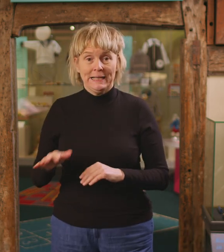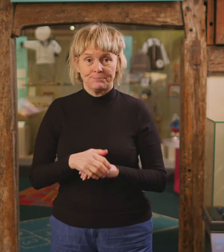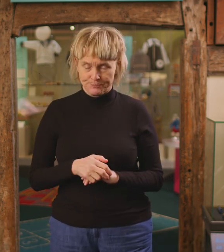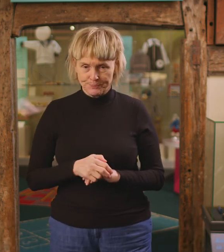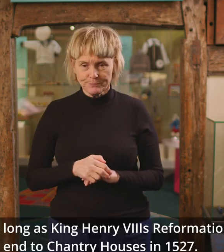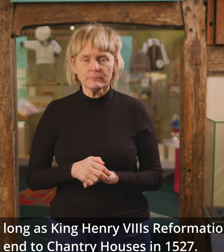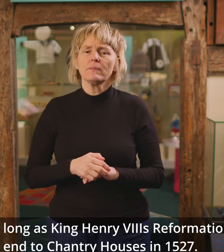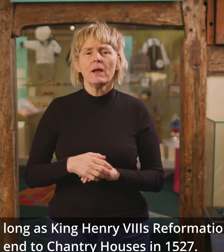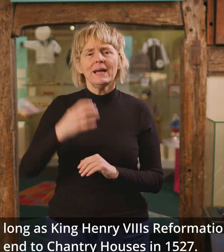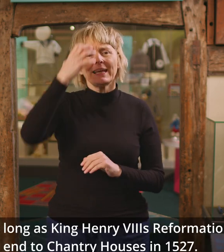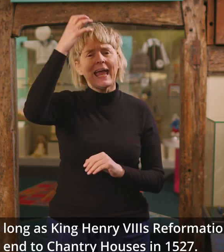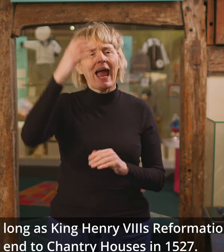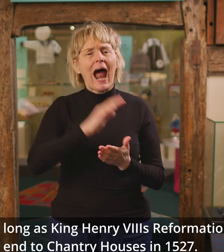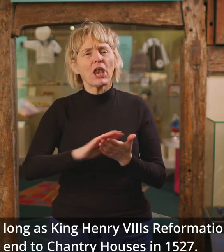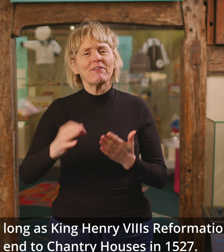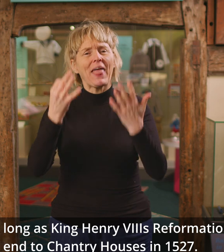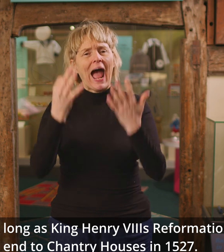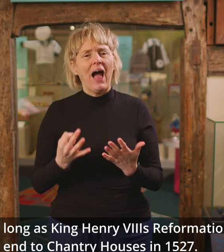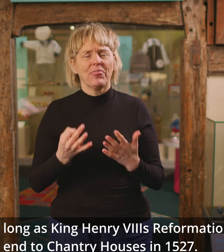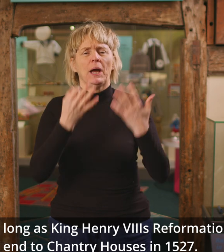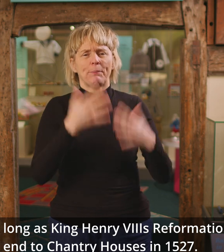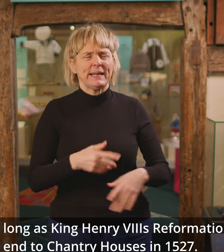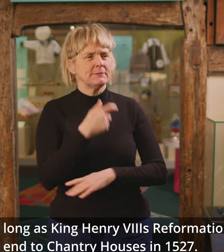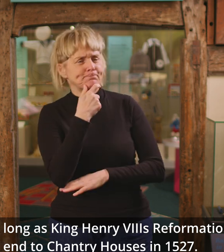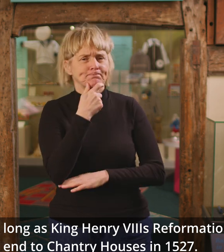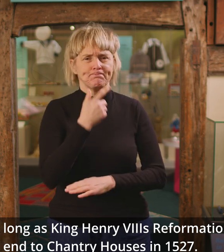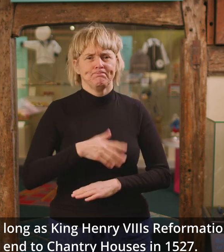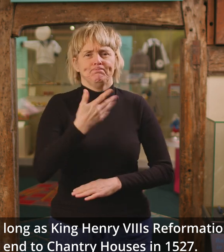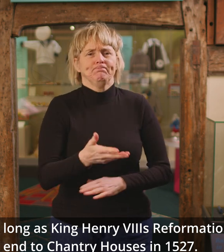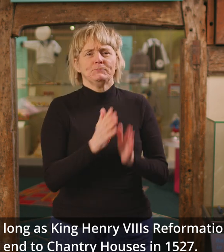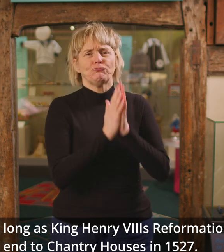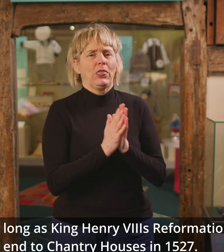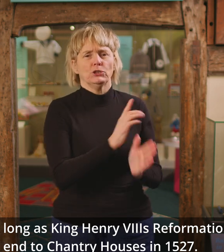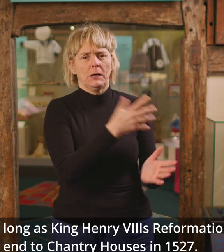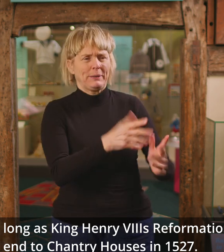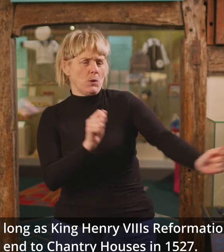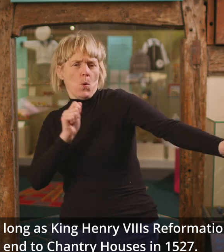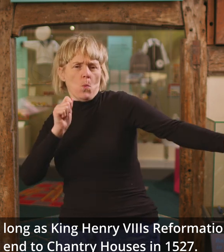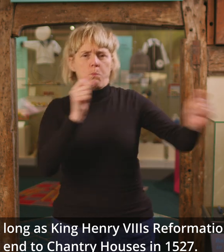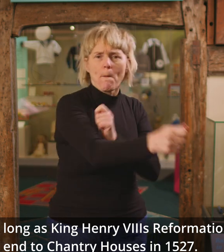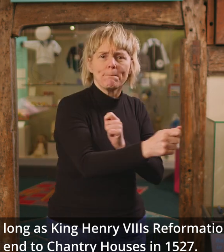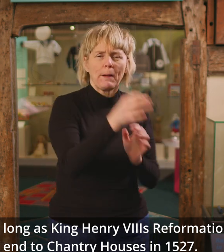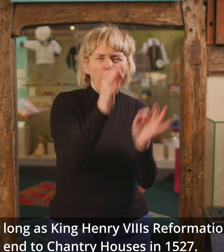It didn't last long, as King Henry VIII's Reformation put an end to Chantry Houses in